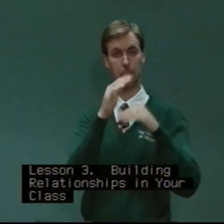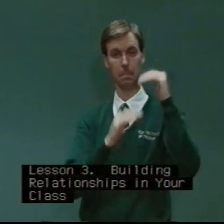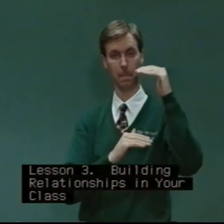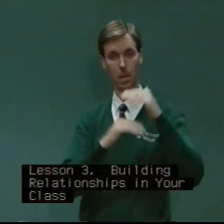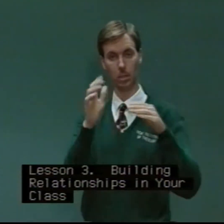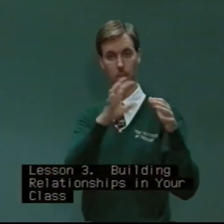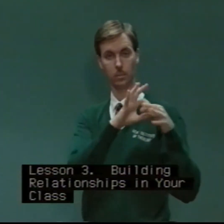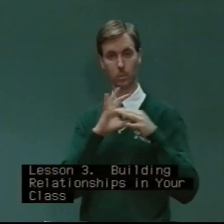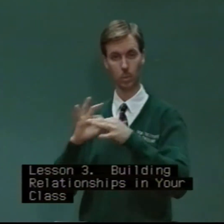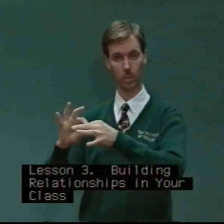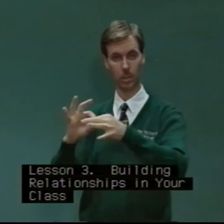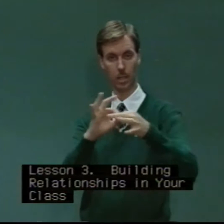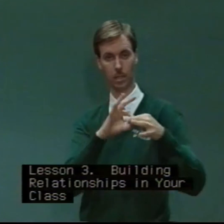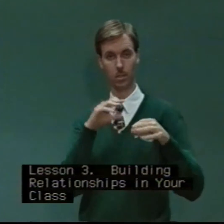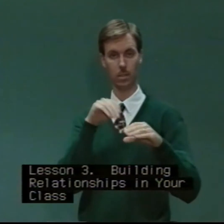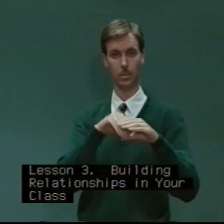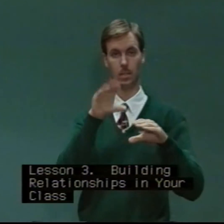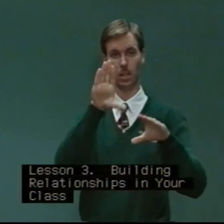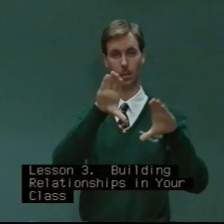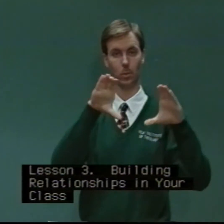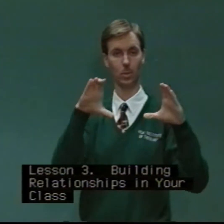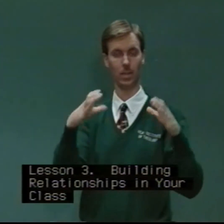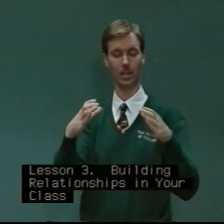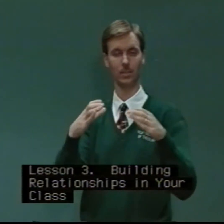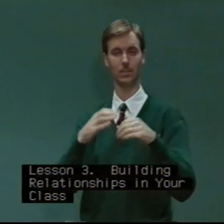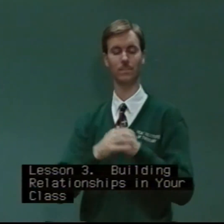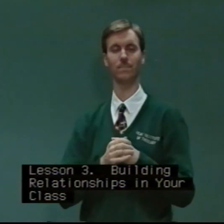Lesson 3. Building Relationships in Your Class